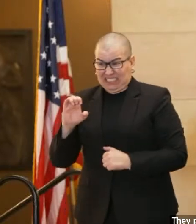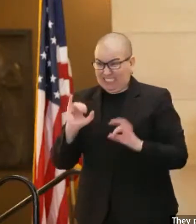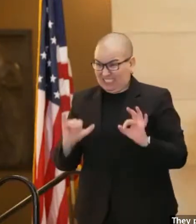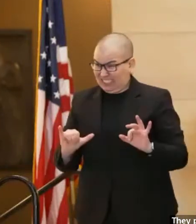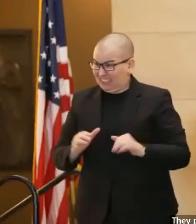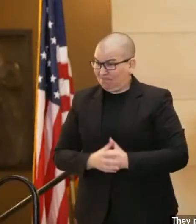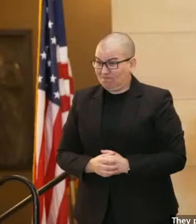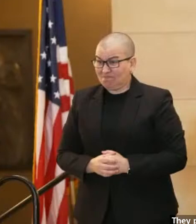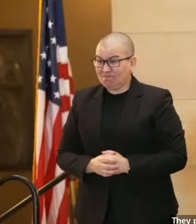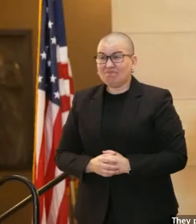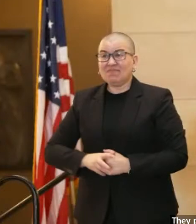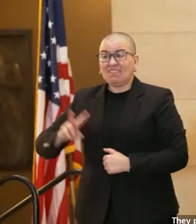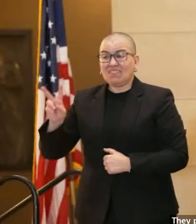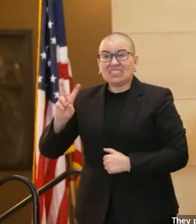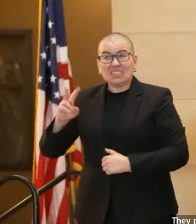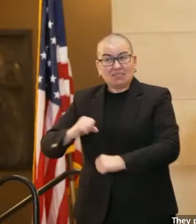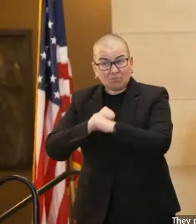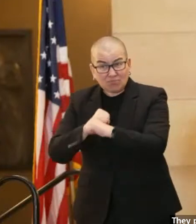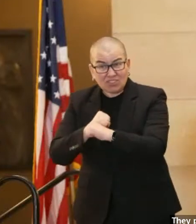They promote public safety.